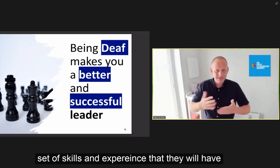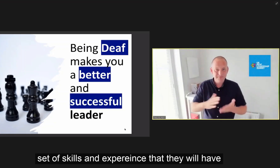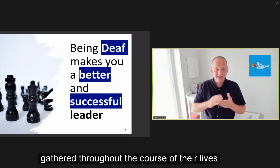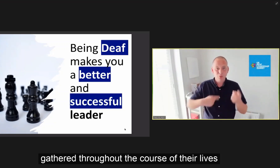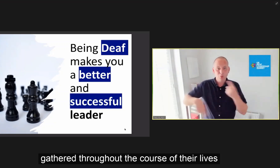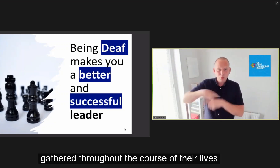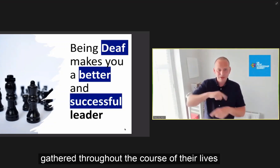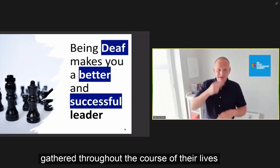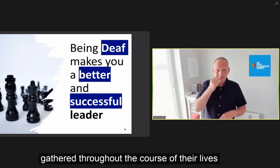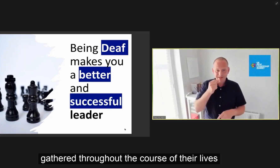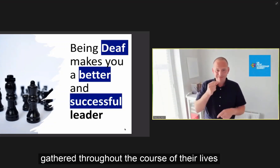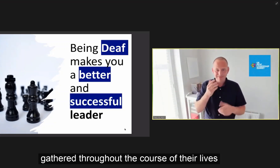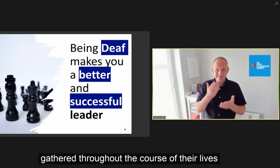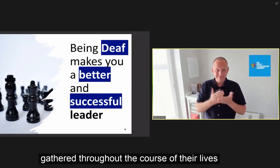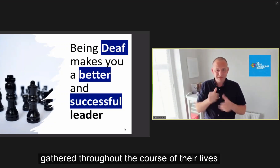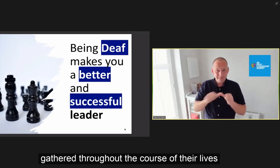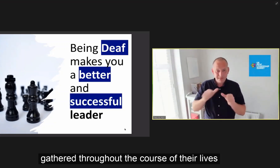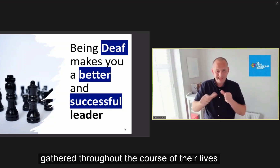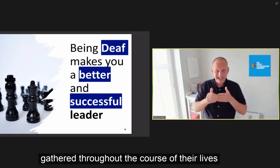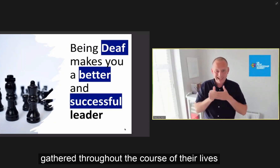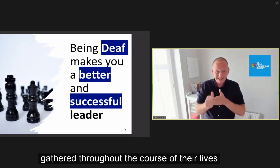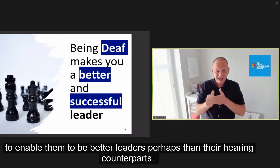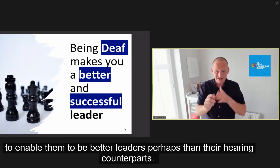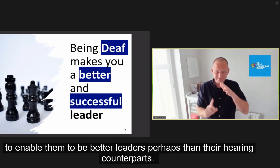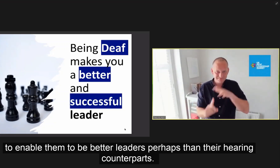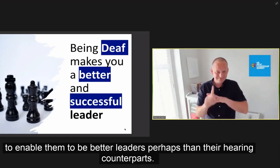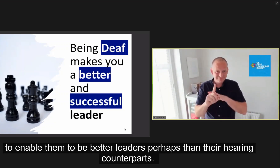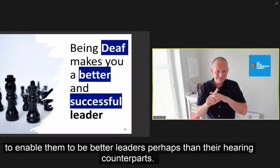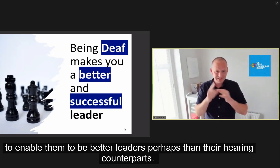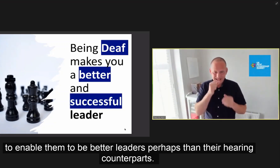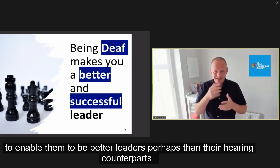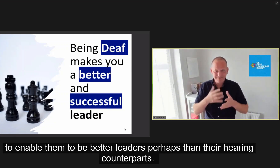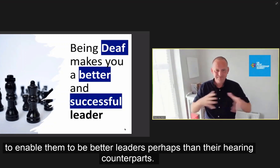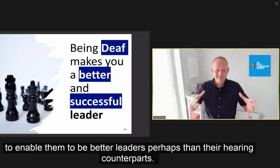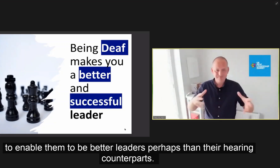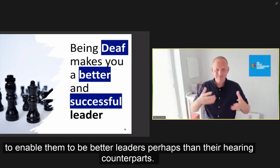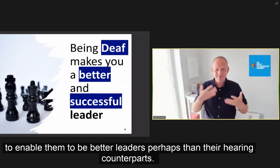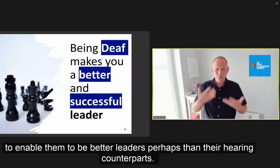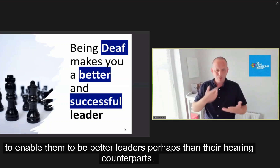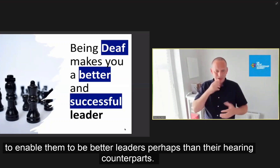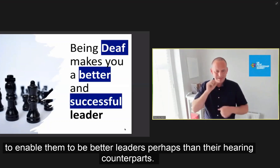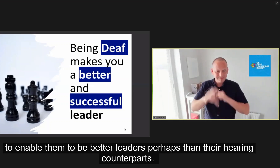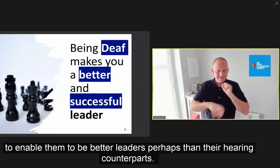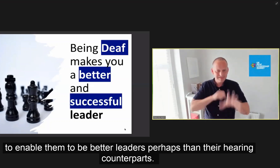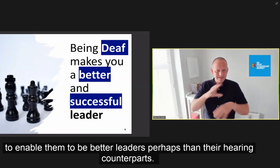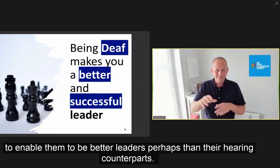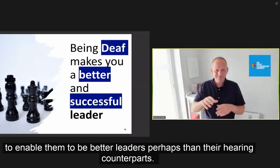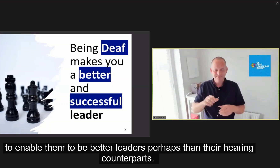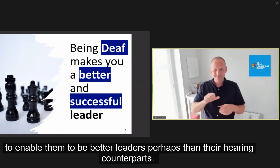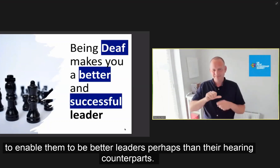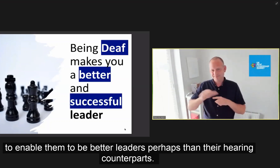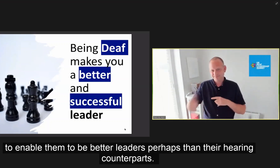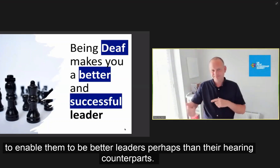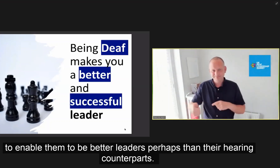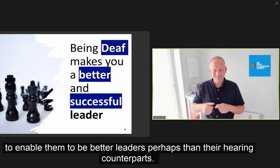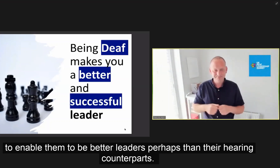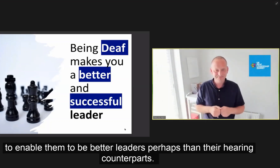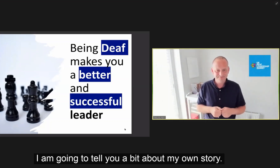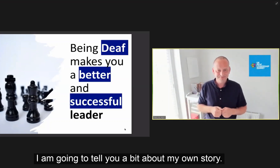gathered throughout the course of their lives to enable them to become better leaders, perhaps, than their hearing counterparts. And I'm going to tell you